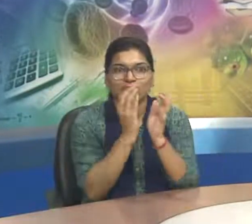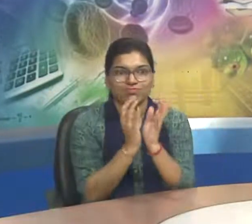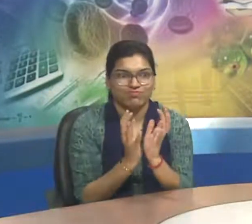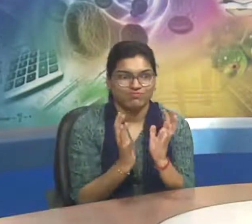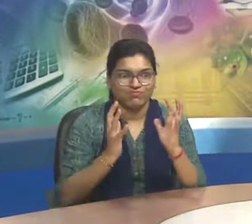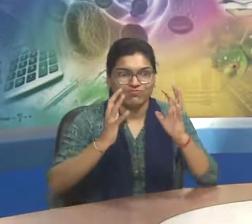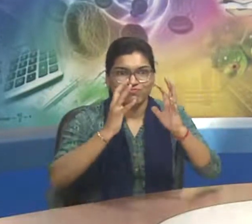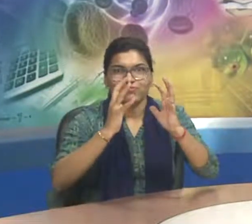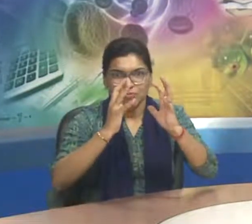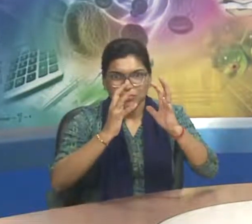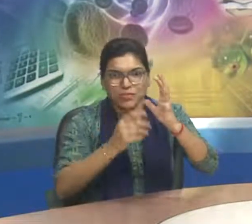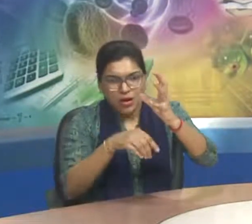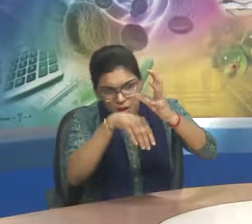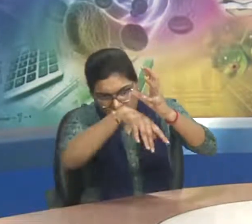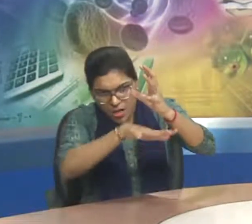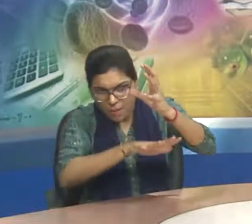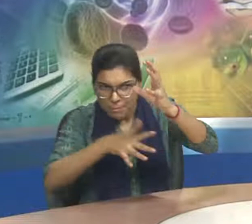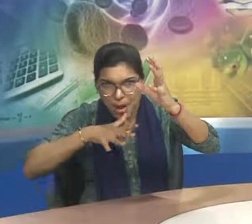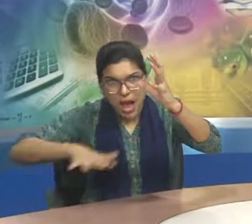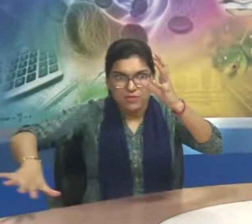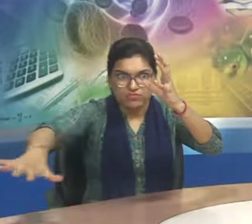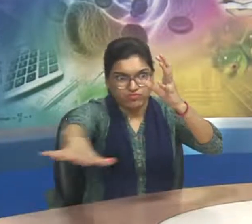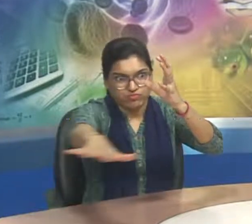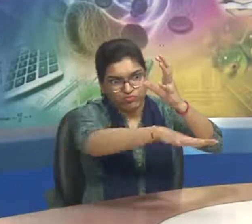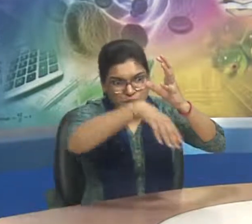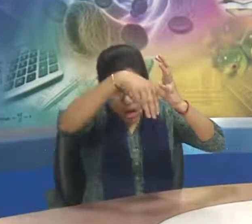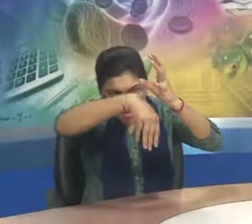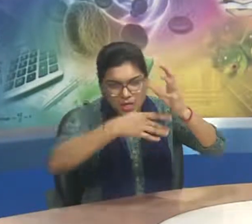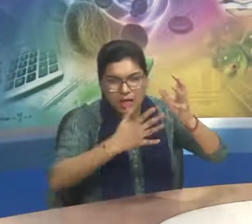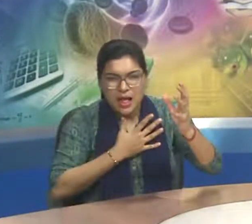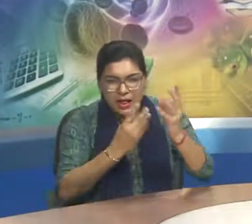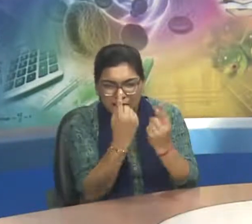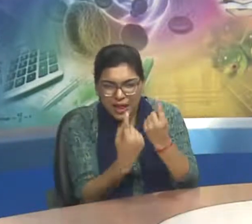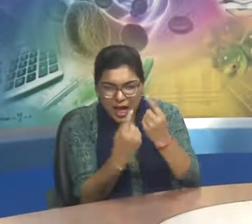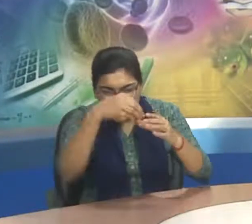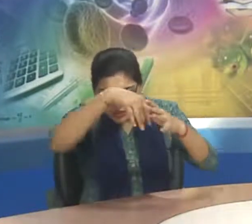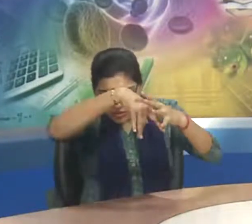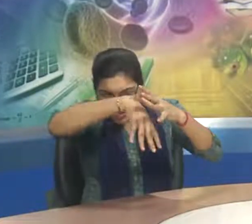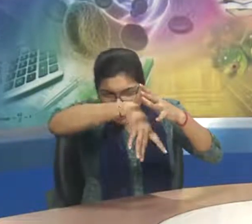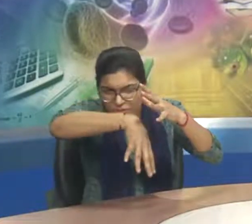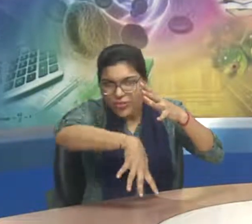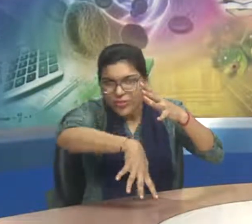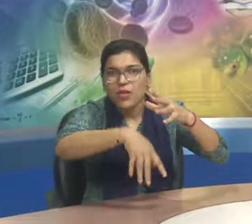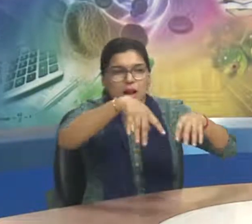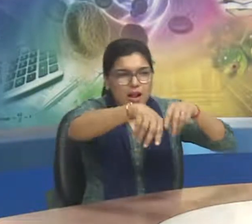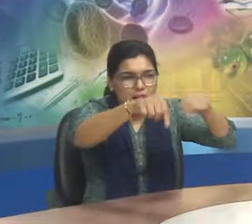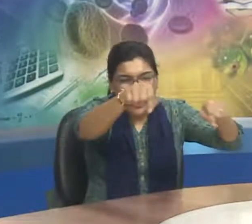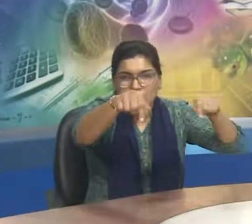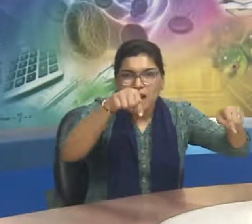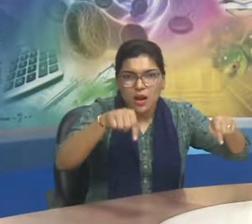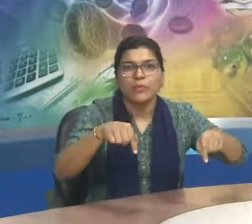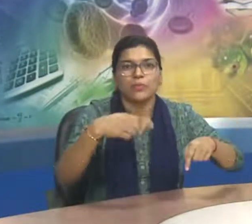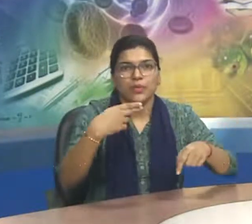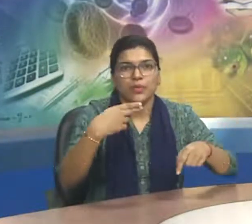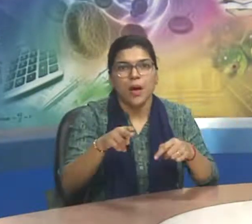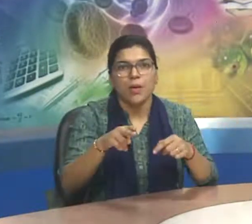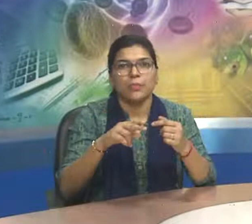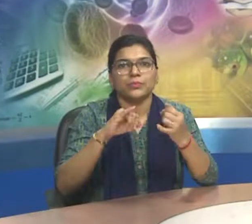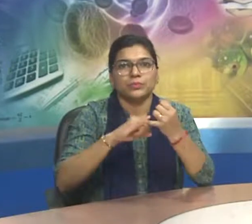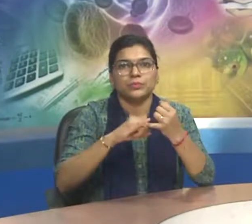In nature you must have seen the green places, like whenever there are some